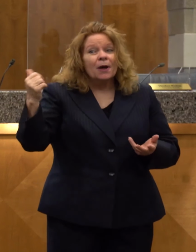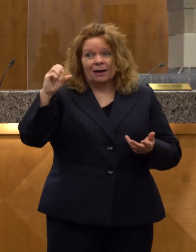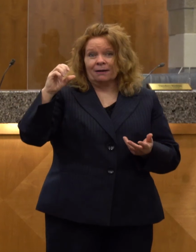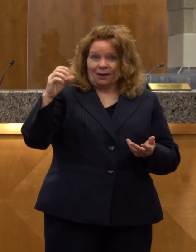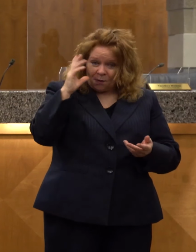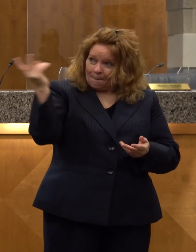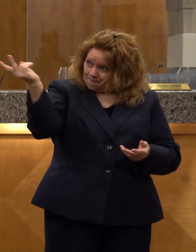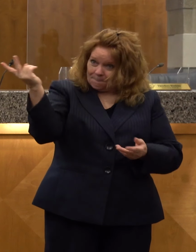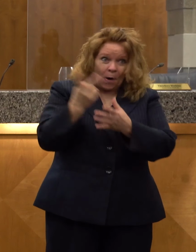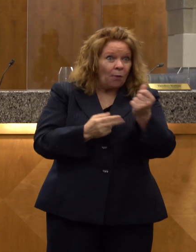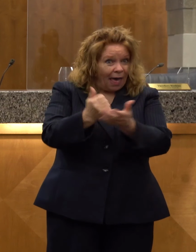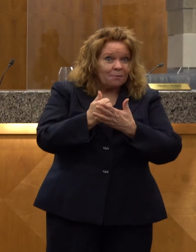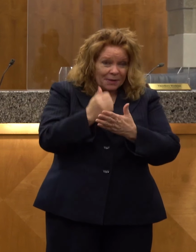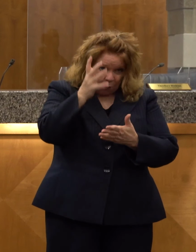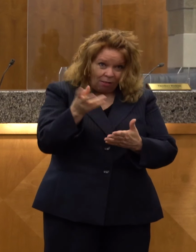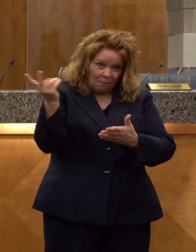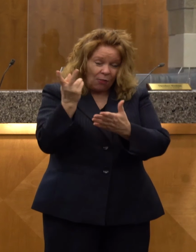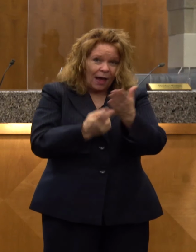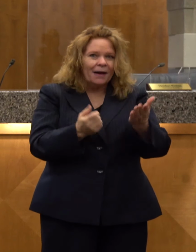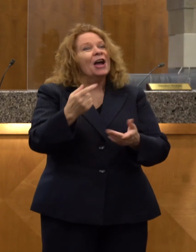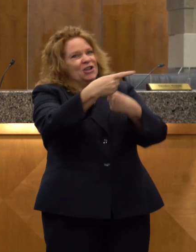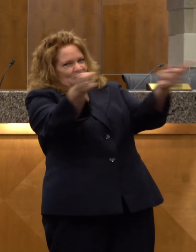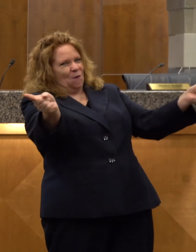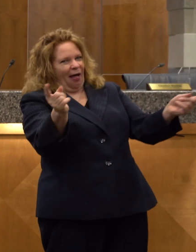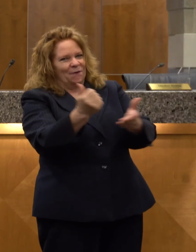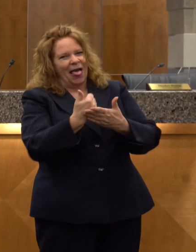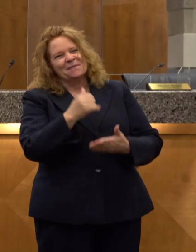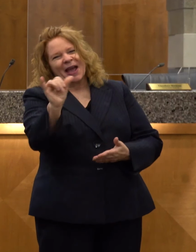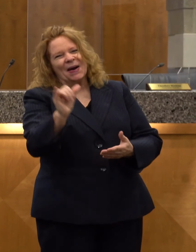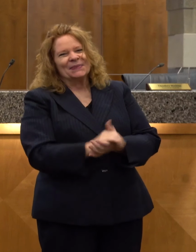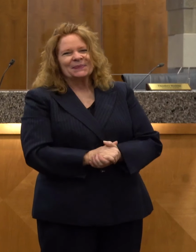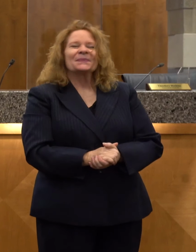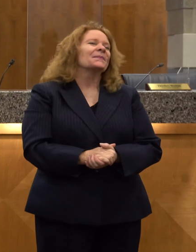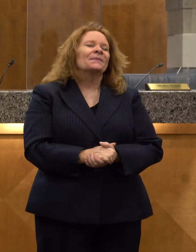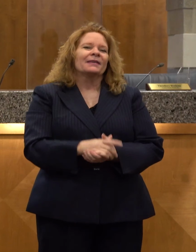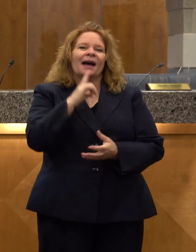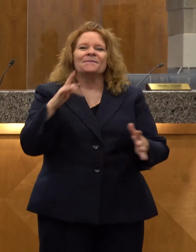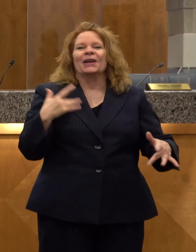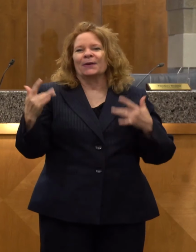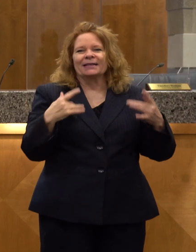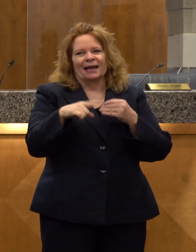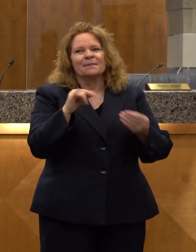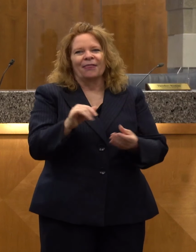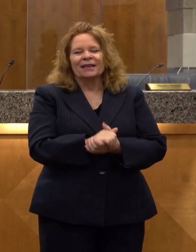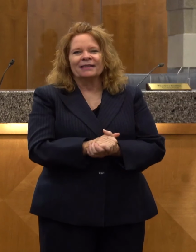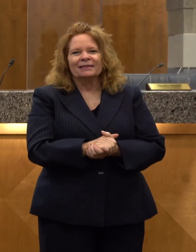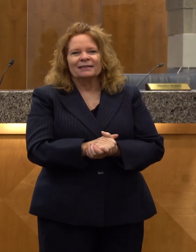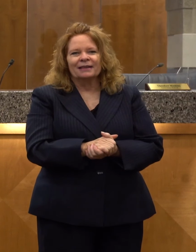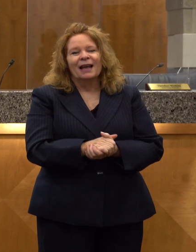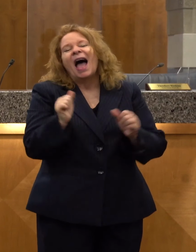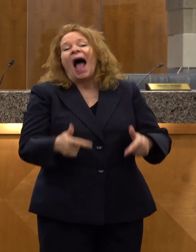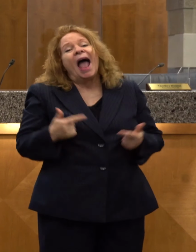out. She's going to help me out. Okay, you're going to help me out. So I'm very excited about this, okay? I could go live